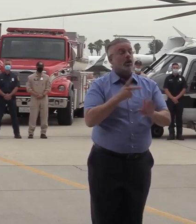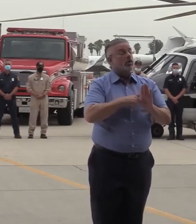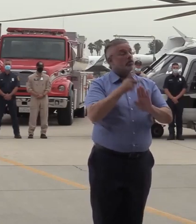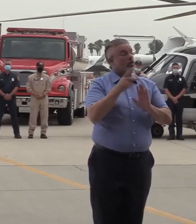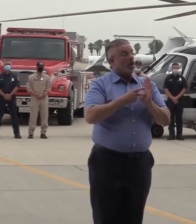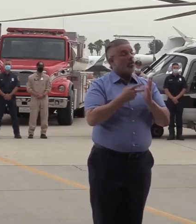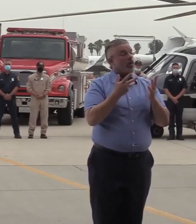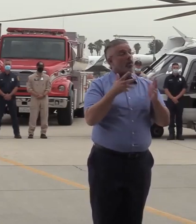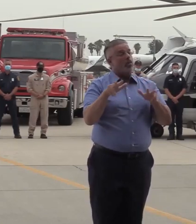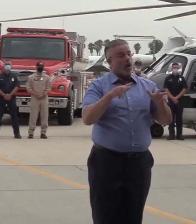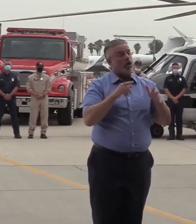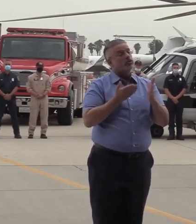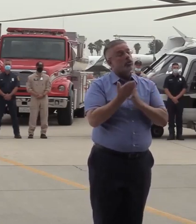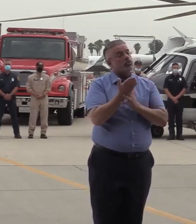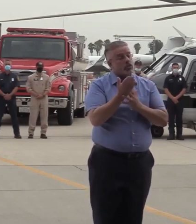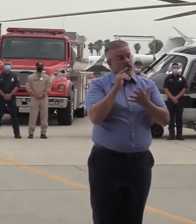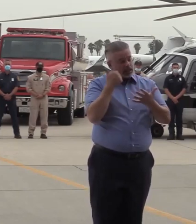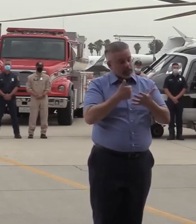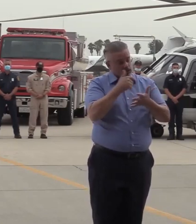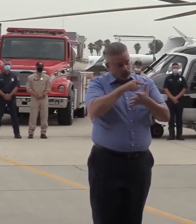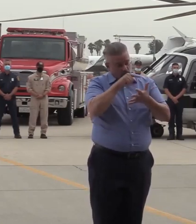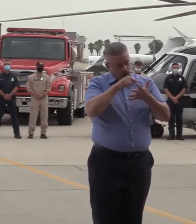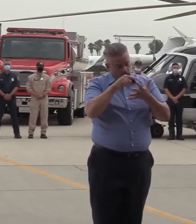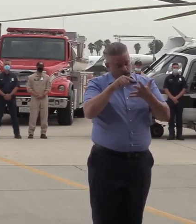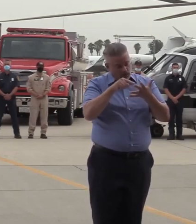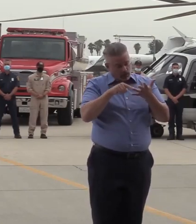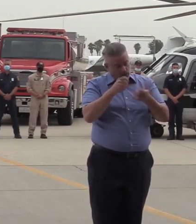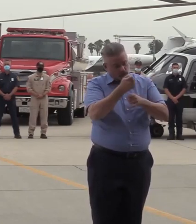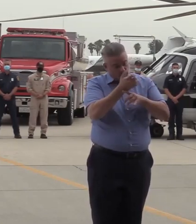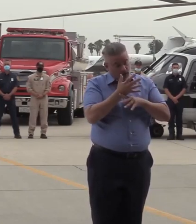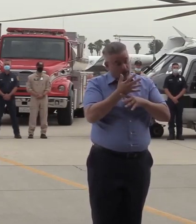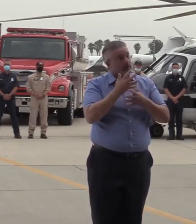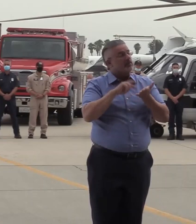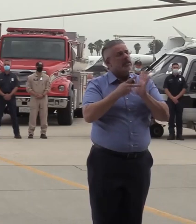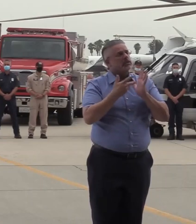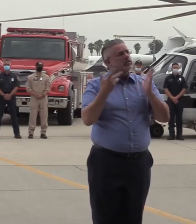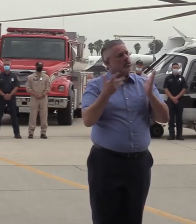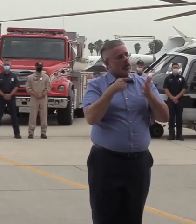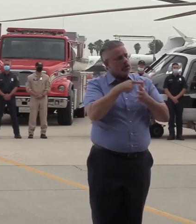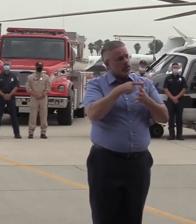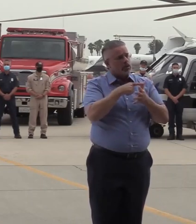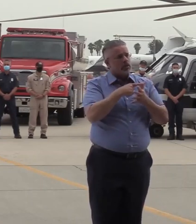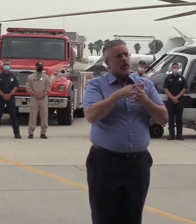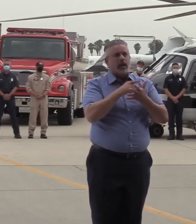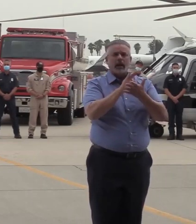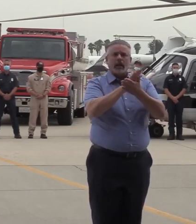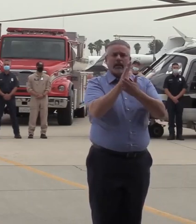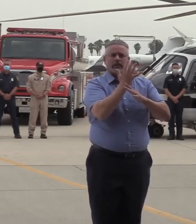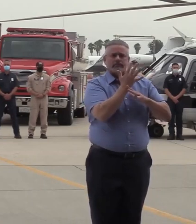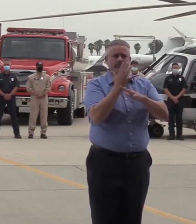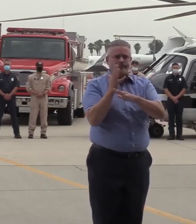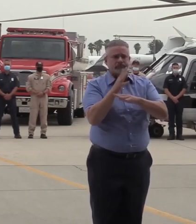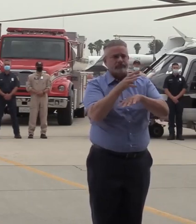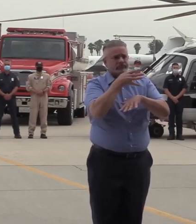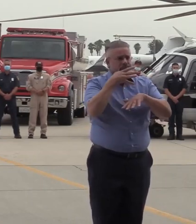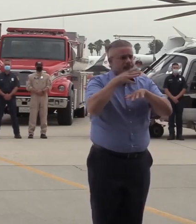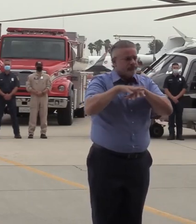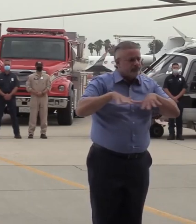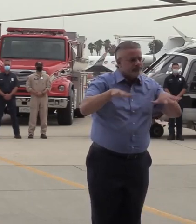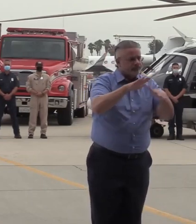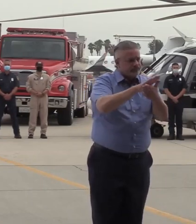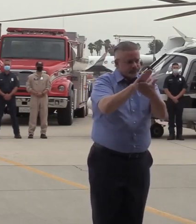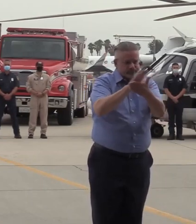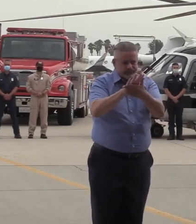program that walks you through the steps to make sure that you're prepared. Being ready for wildfire starts with that brush clearance that I was talking about, maintaining